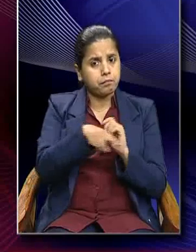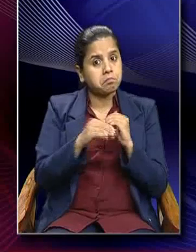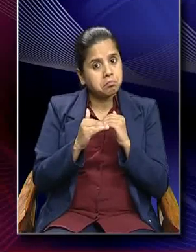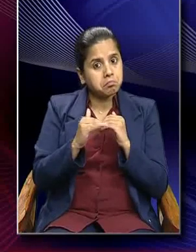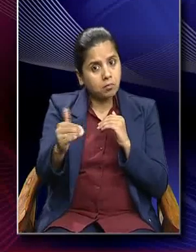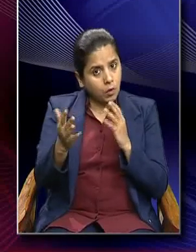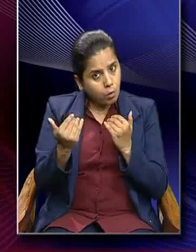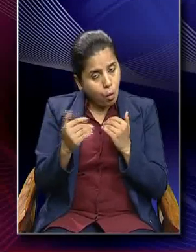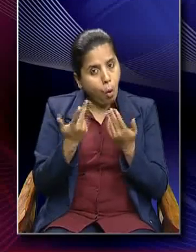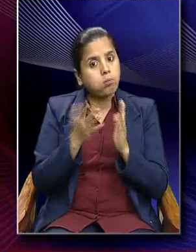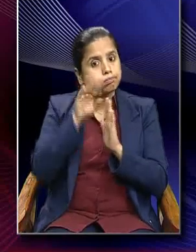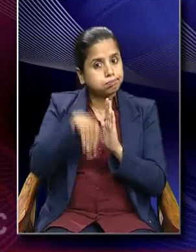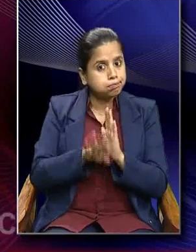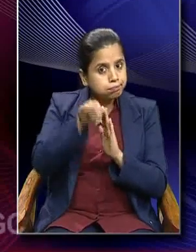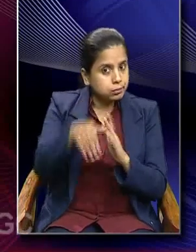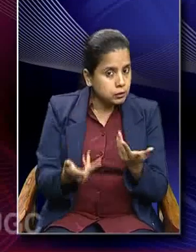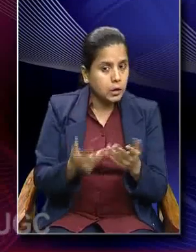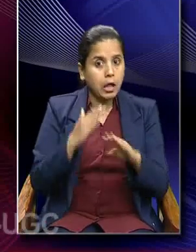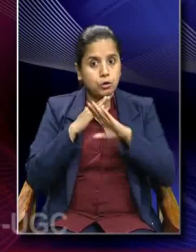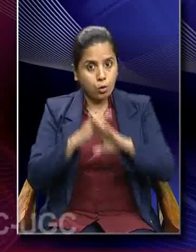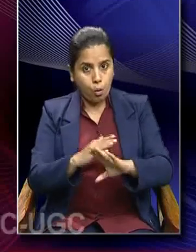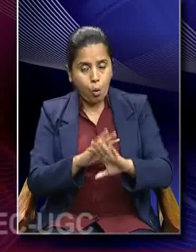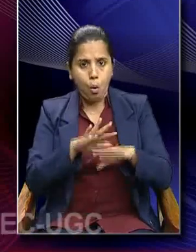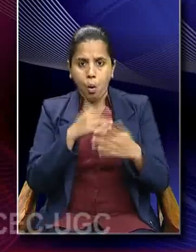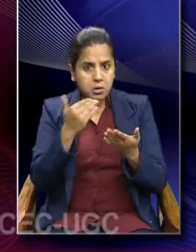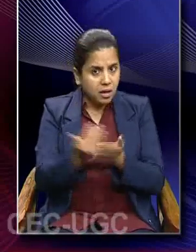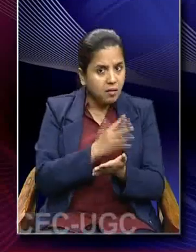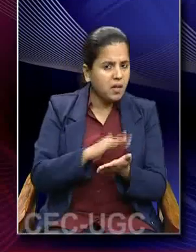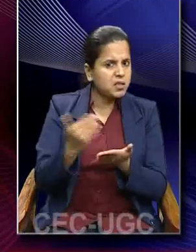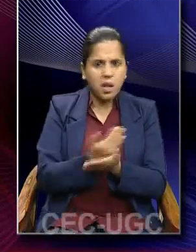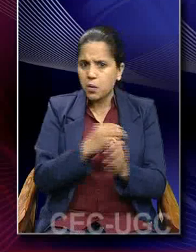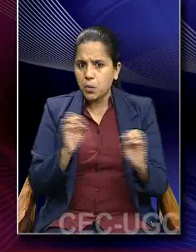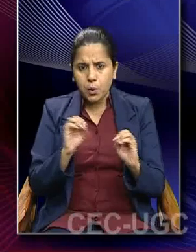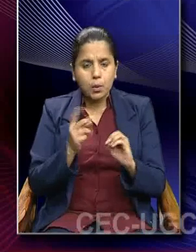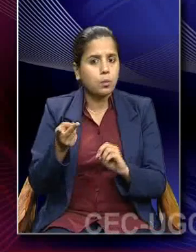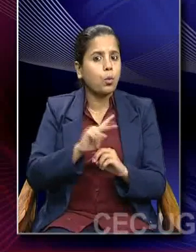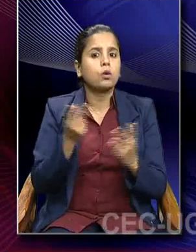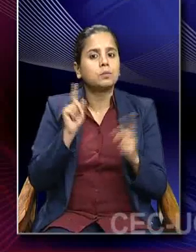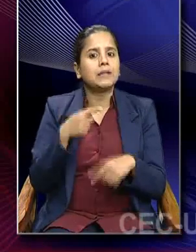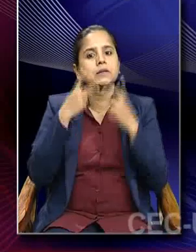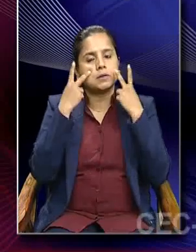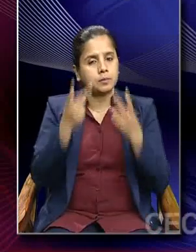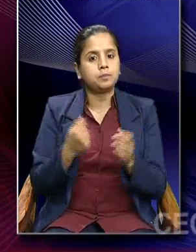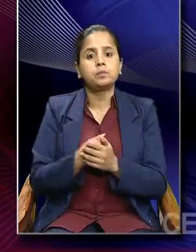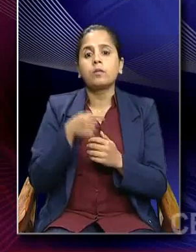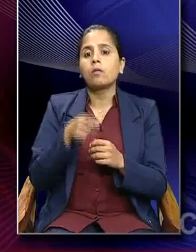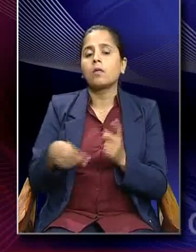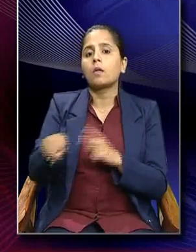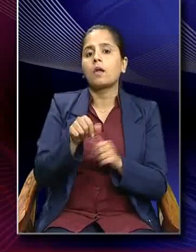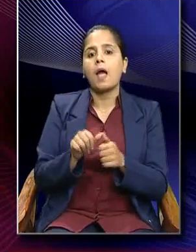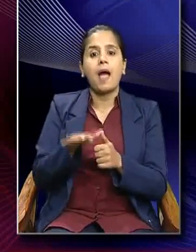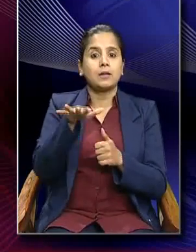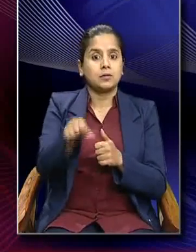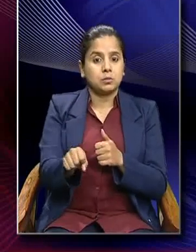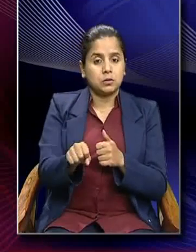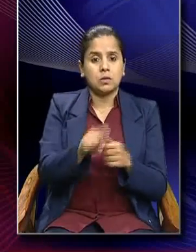sustainable, or it is secure, or it is insecure. Now, looking at the energy accessibility, which is